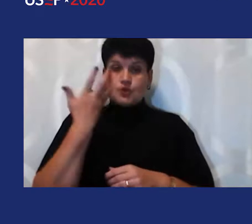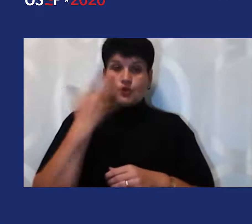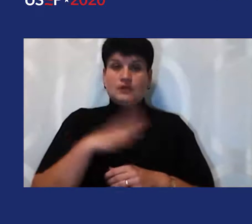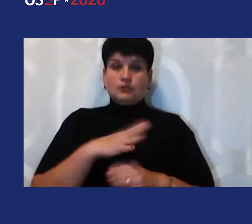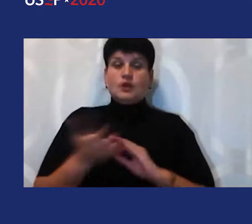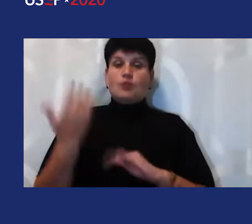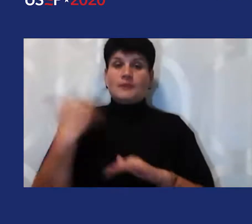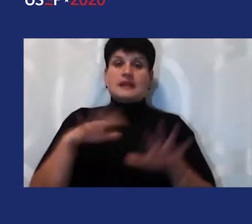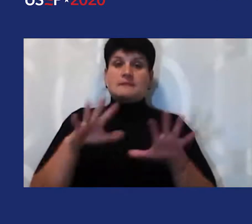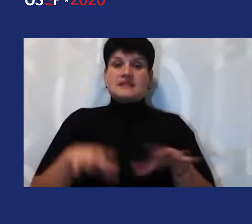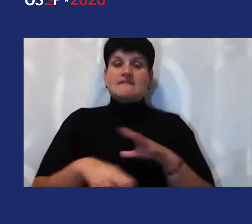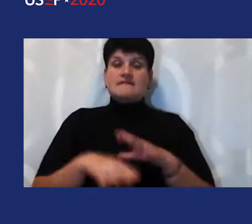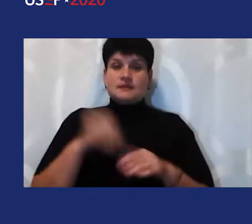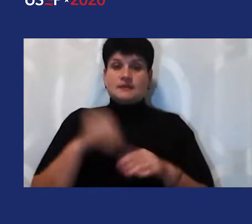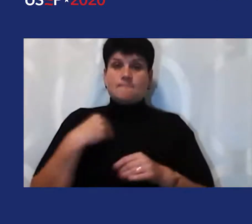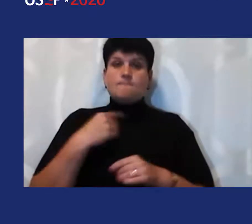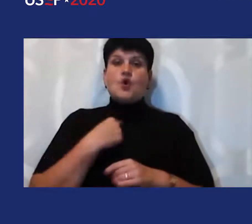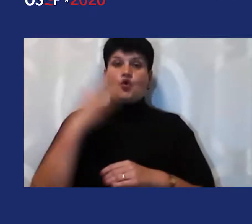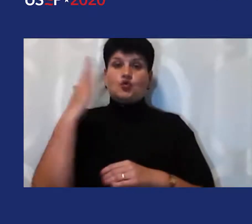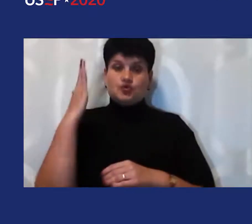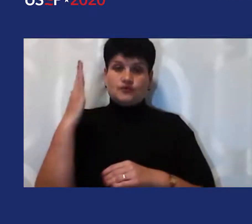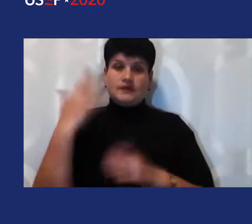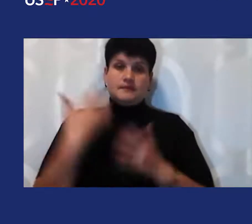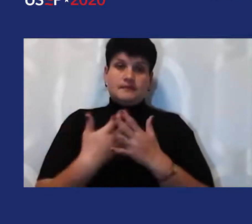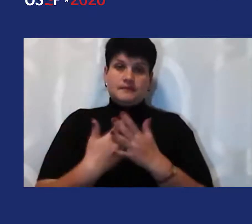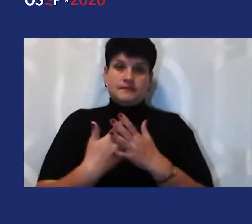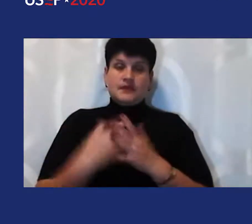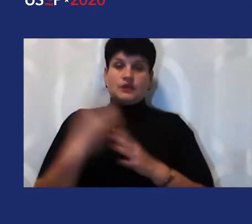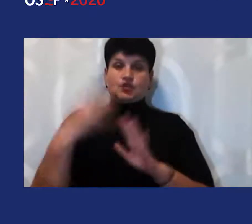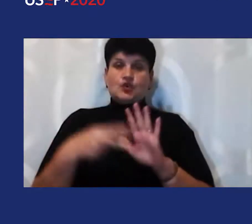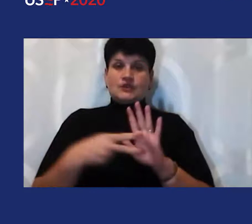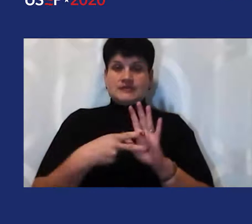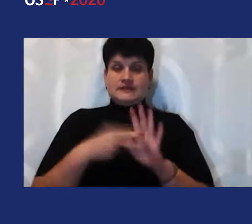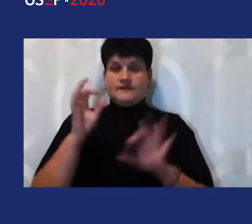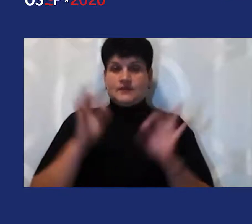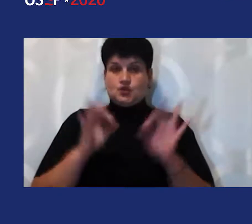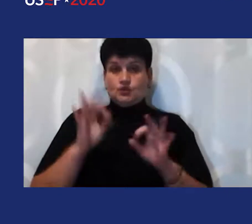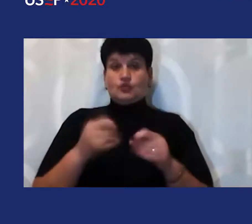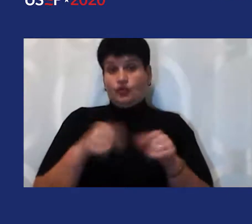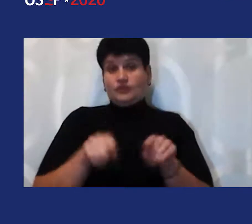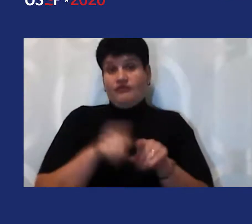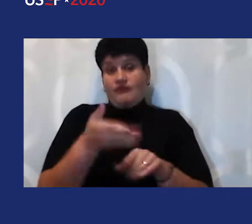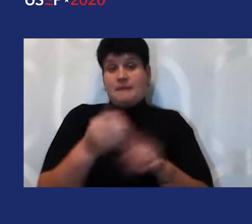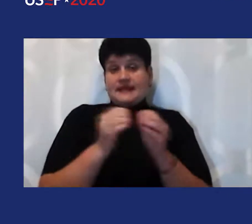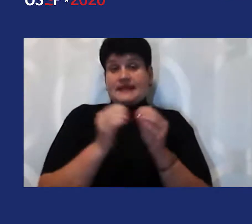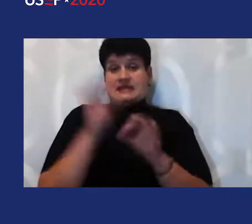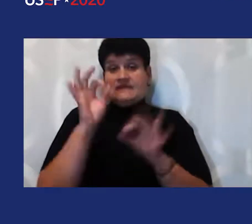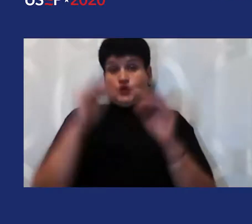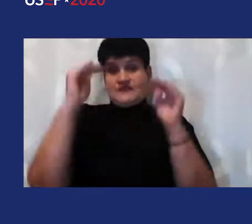comparing to the turnout in the previous local elections in